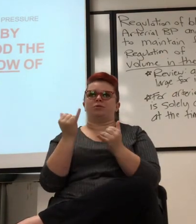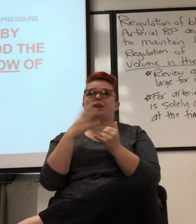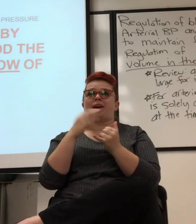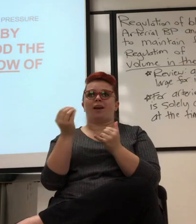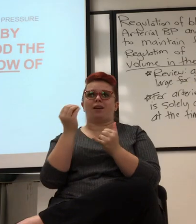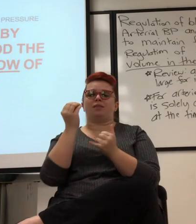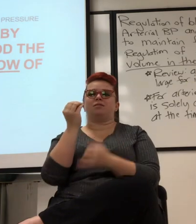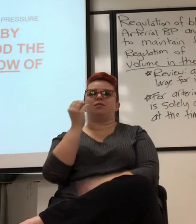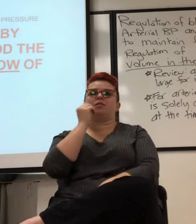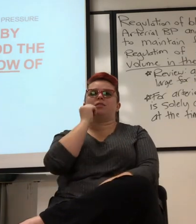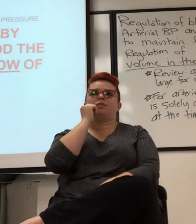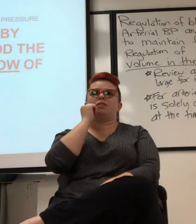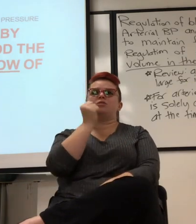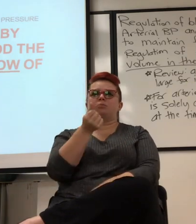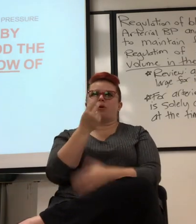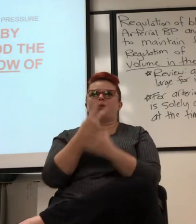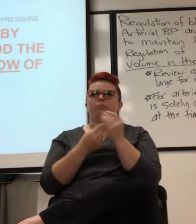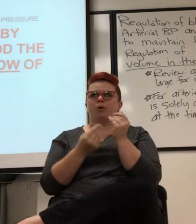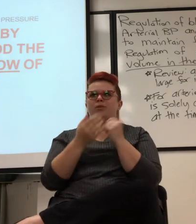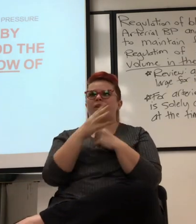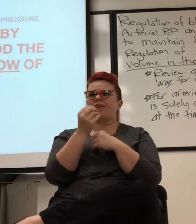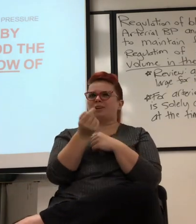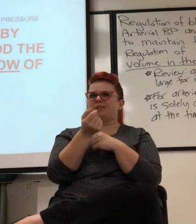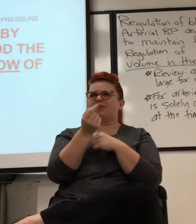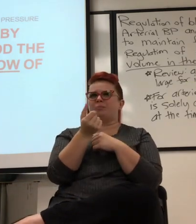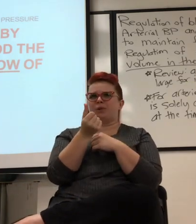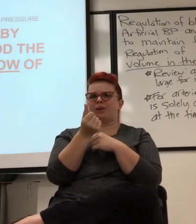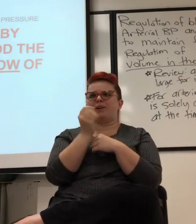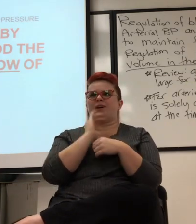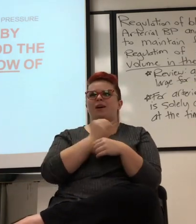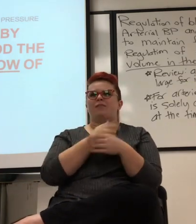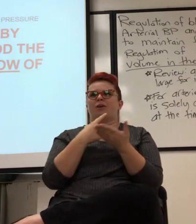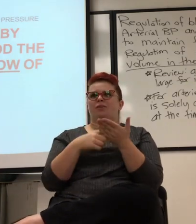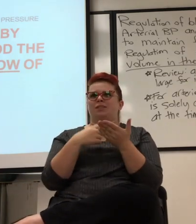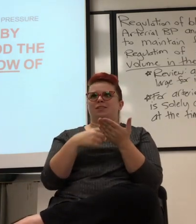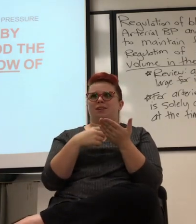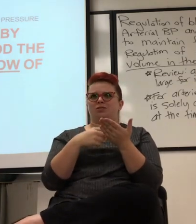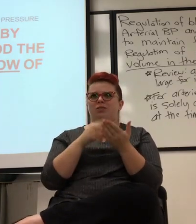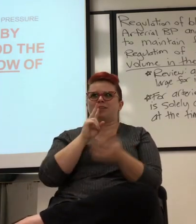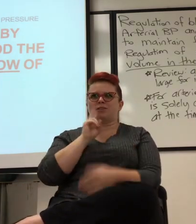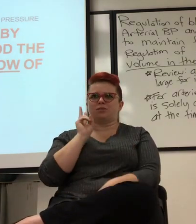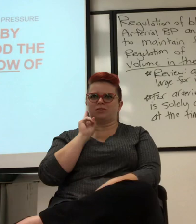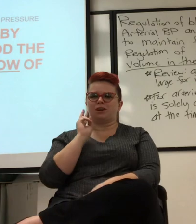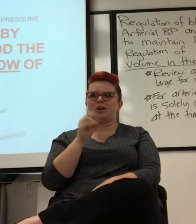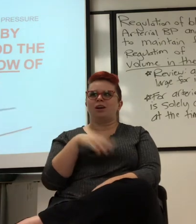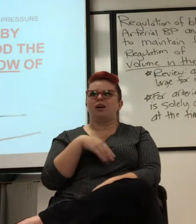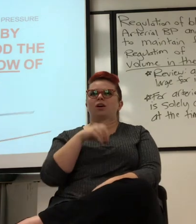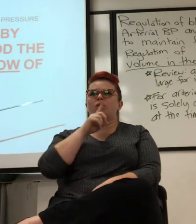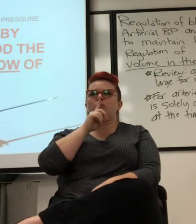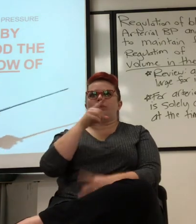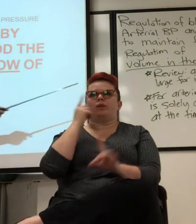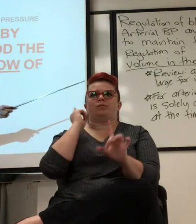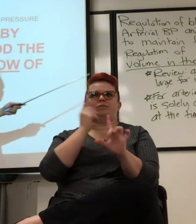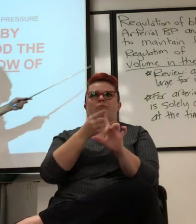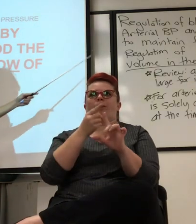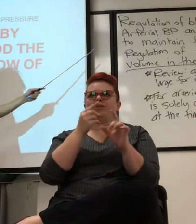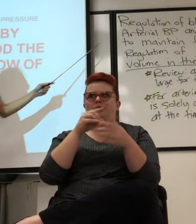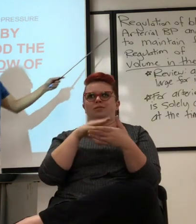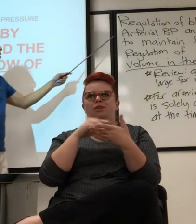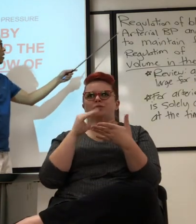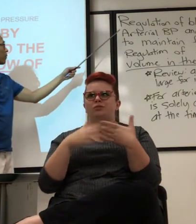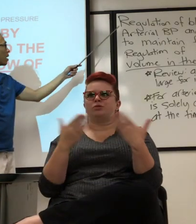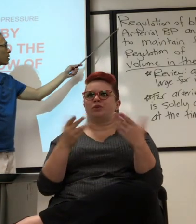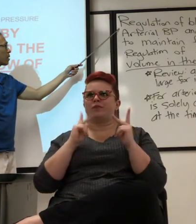tomorrow, and also review a little bit of what we discussed yesterday. The bottom line, as a student of physiology, do you